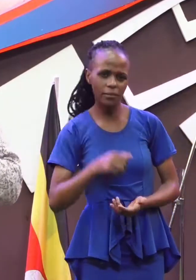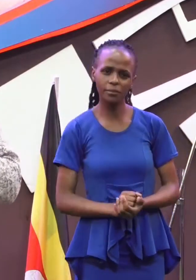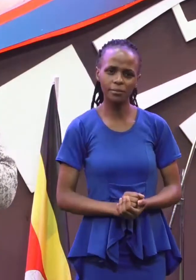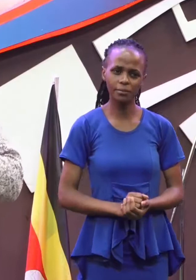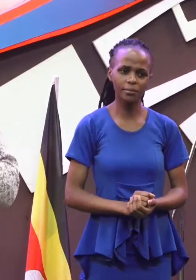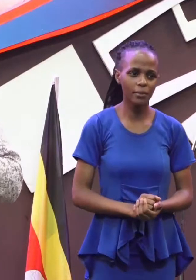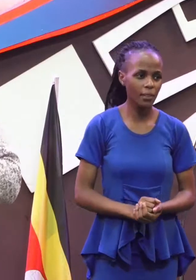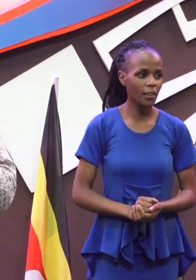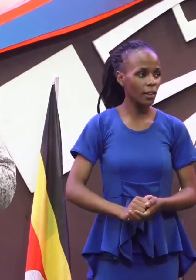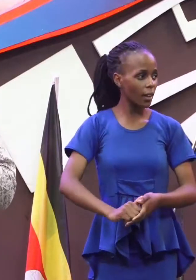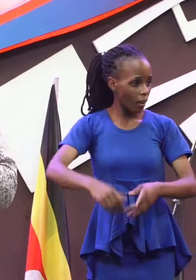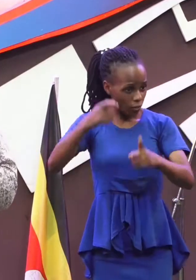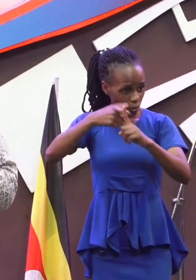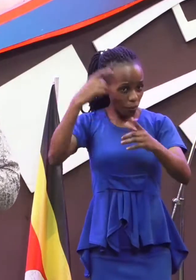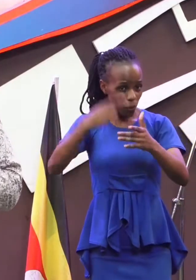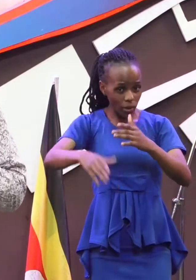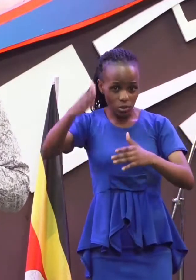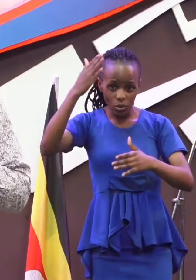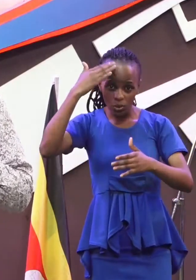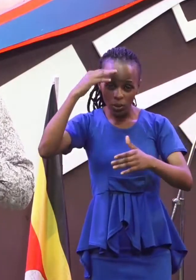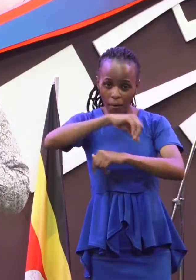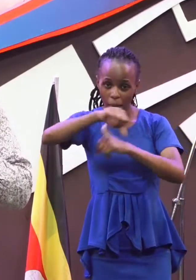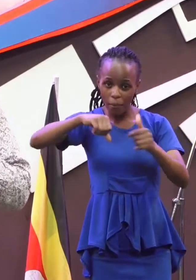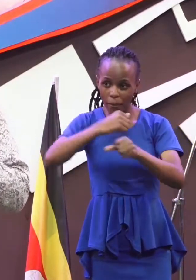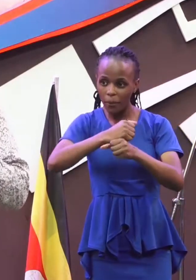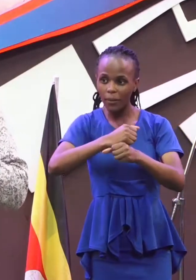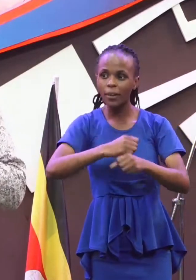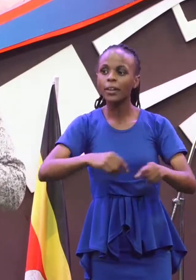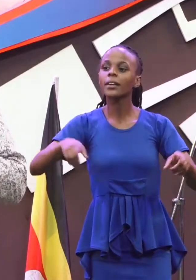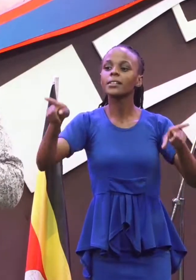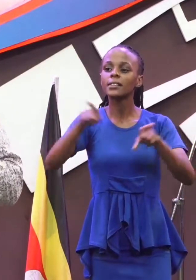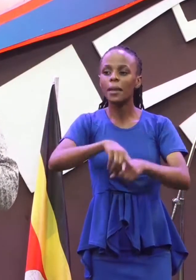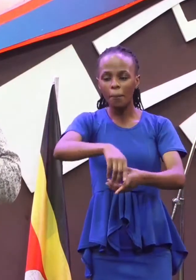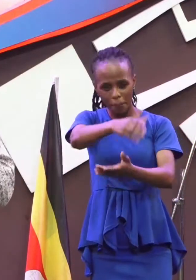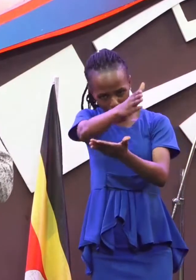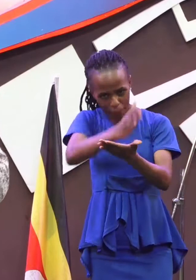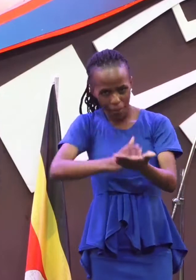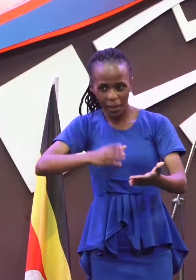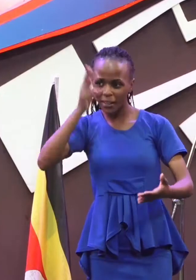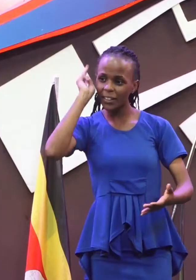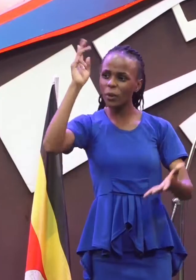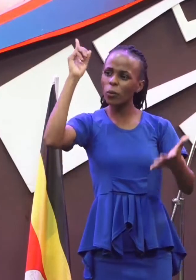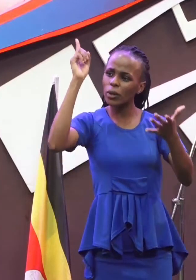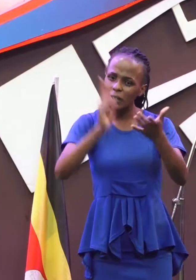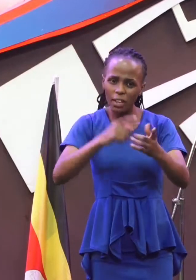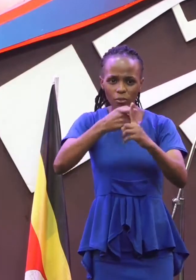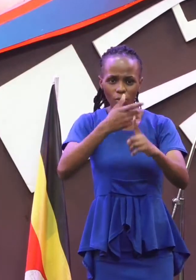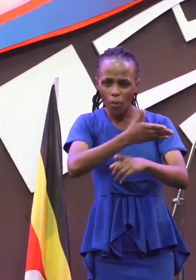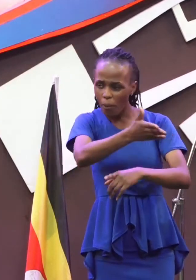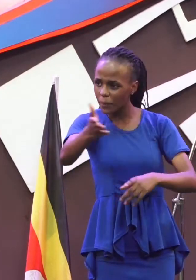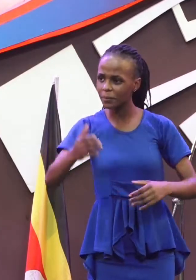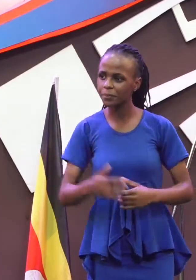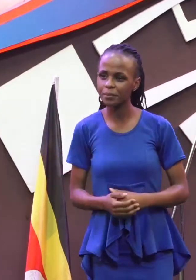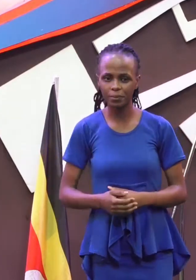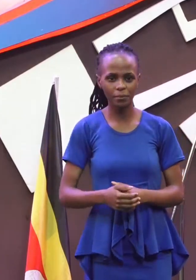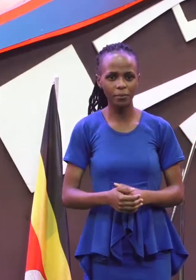as you heard, the share and portion you had over it is the same share they are going to